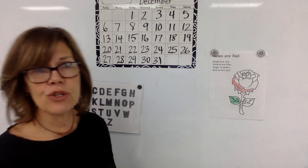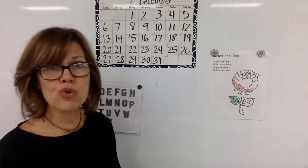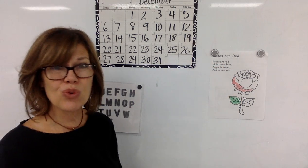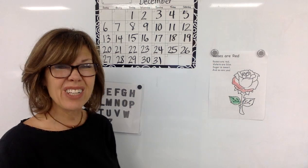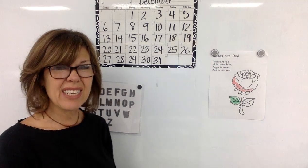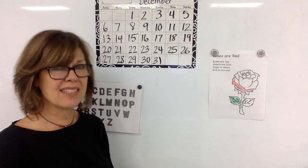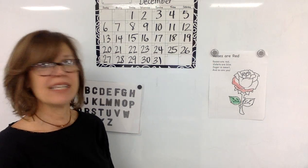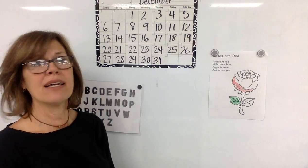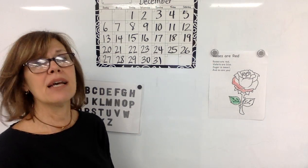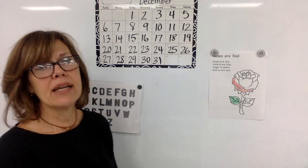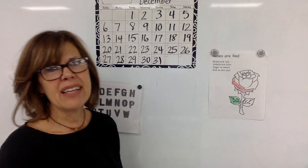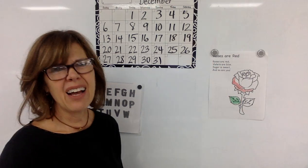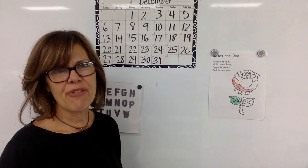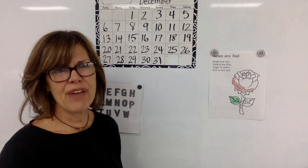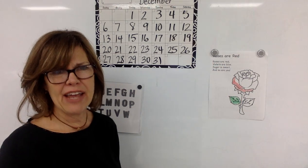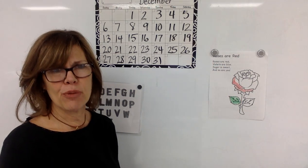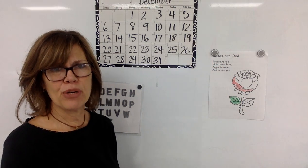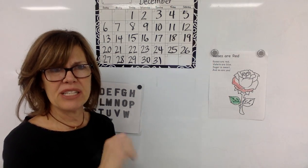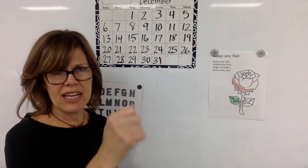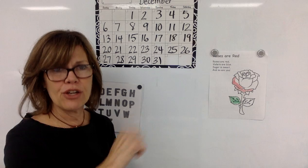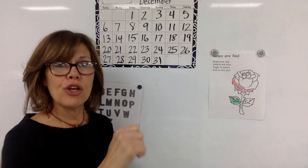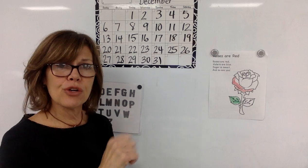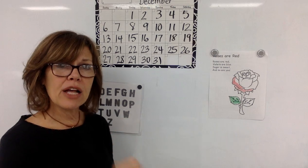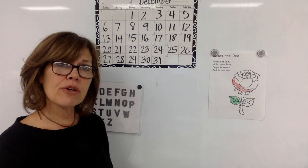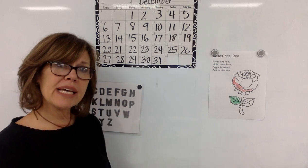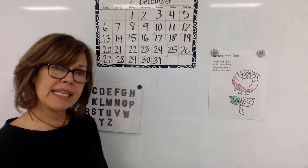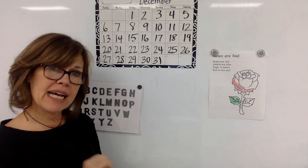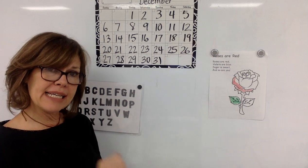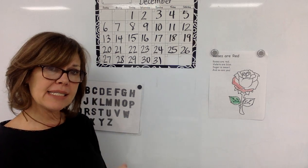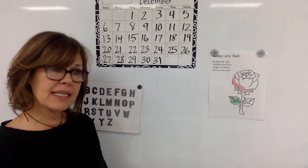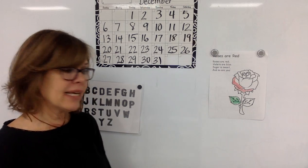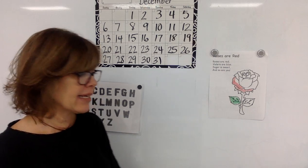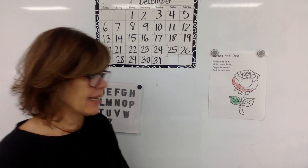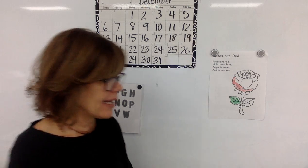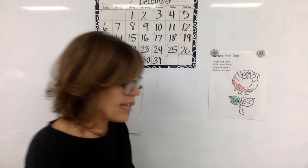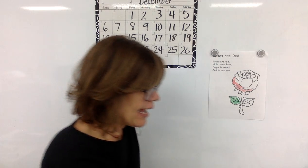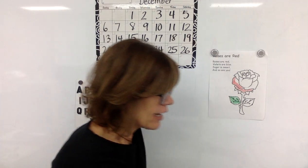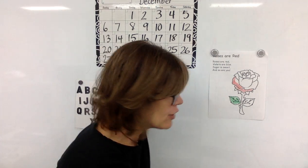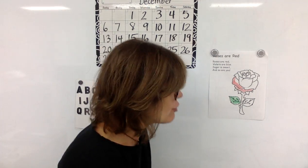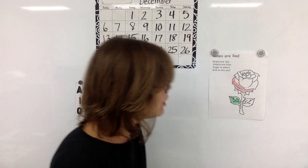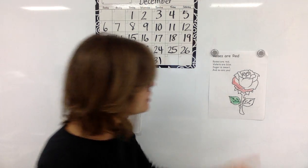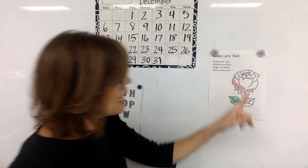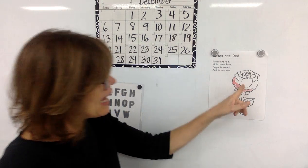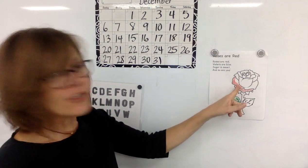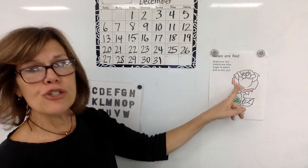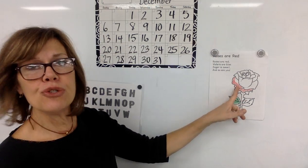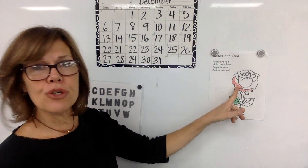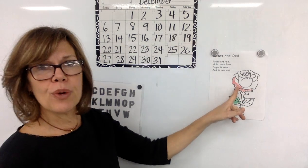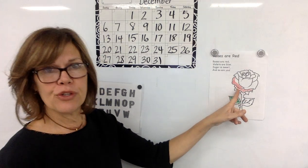looks realistic, not fake or pretend. You're coloring it nicely and controlled. How did you do on